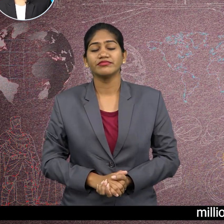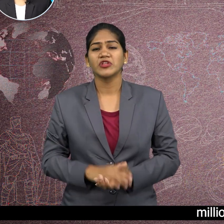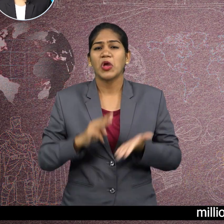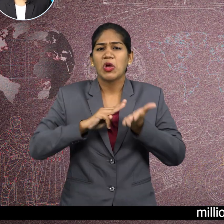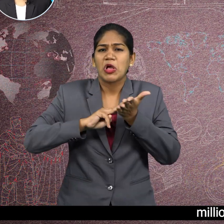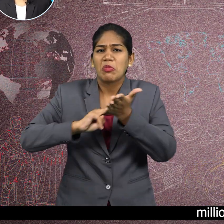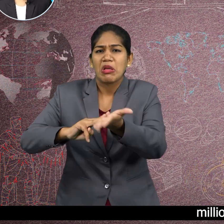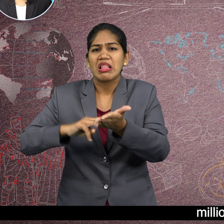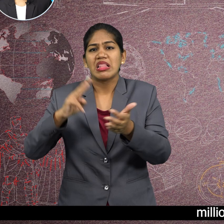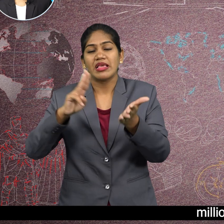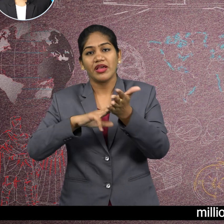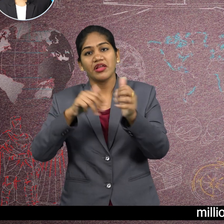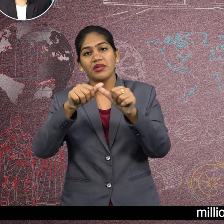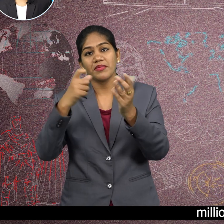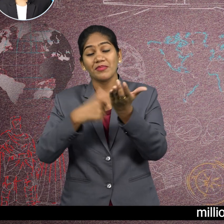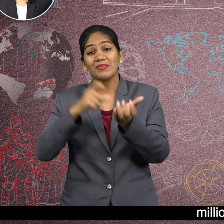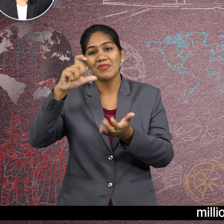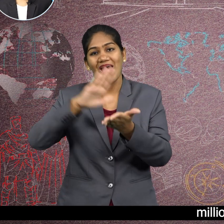million march,